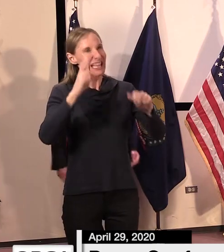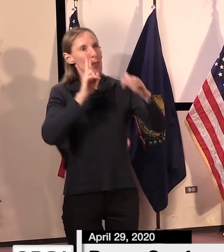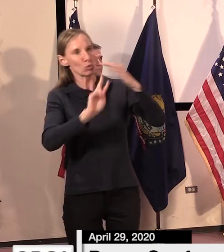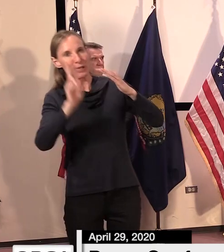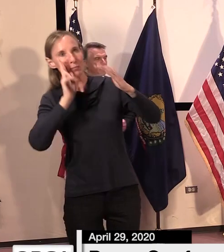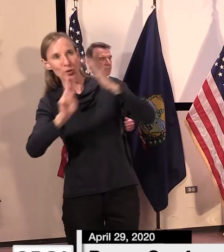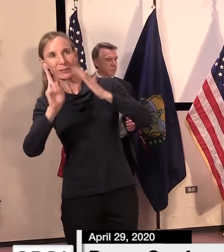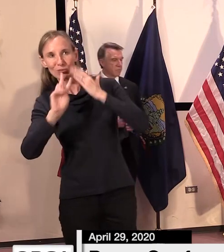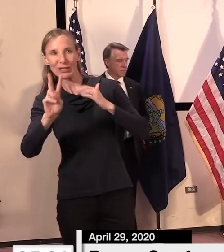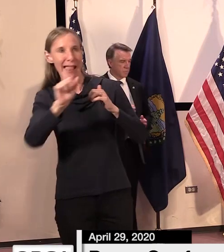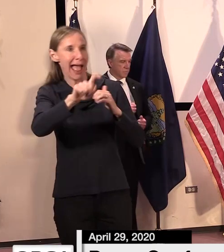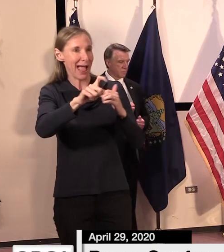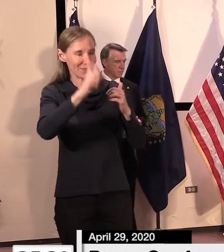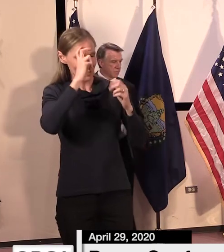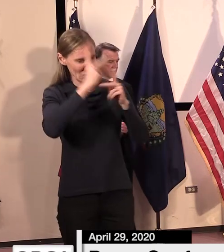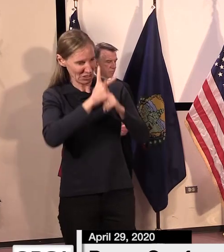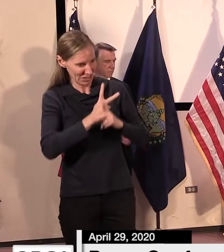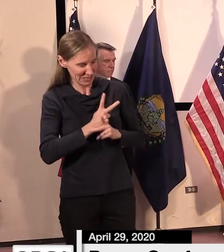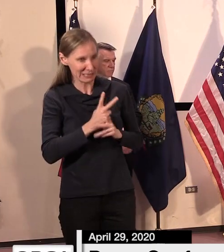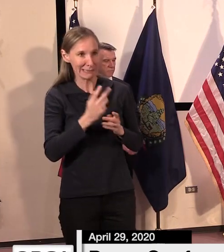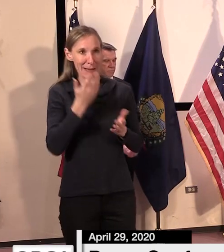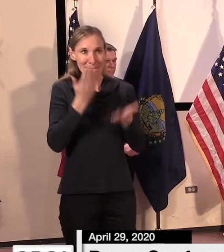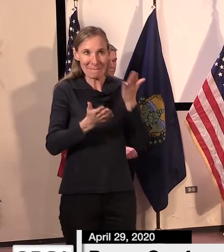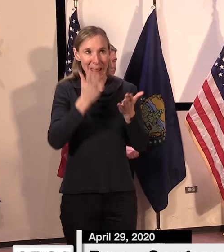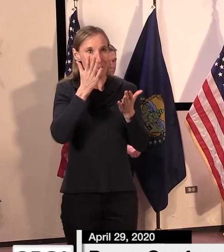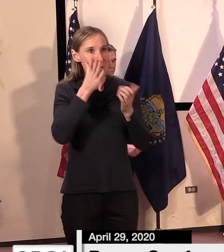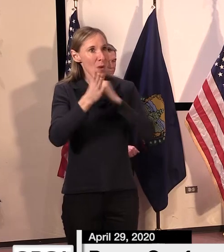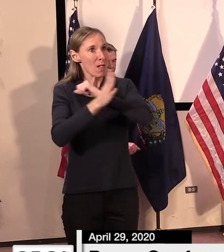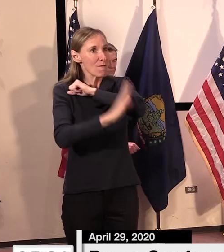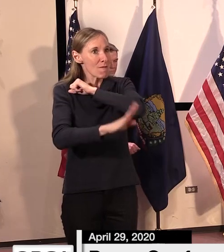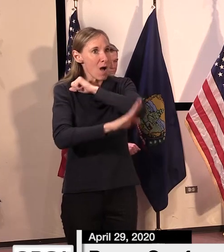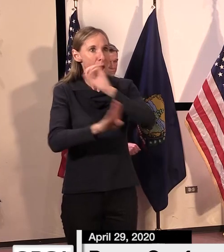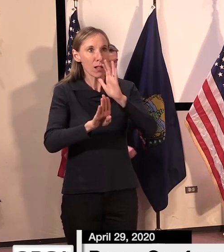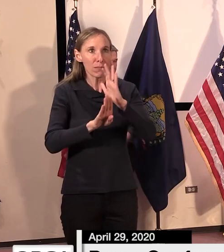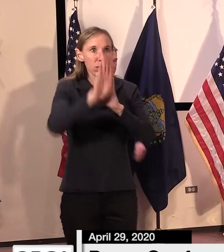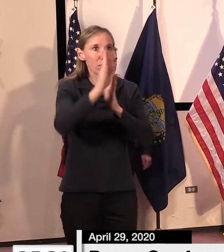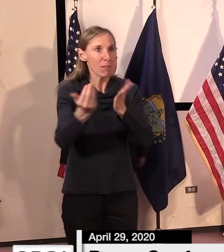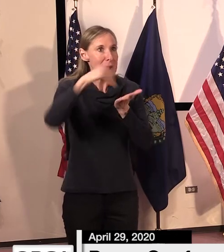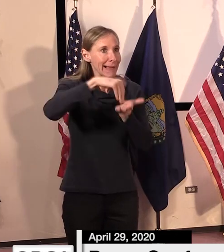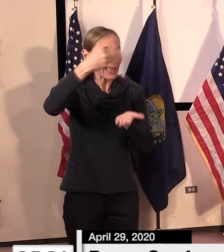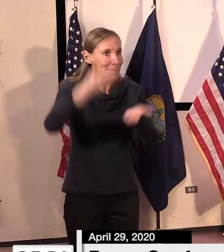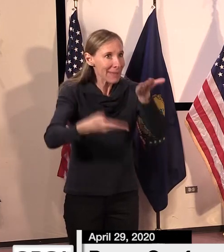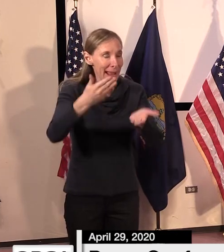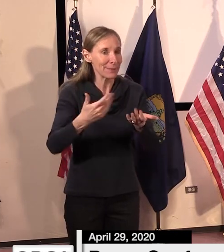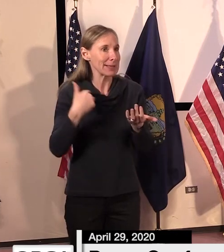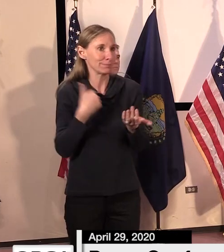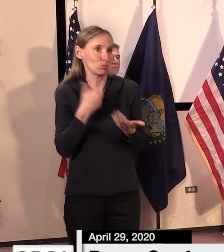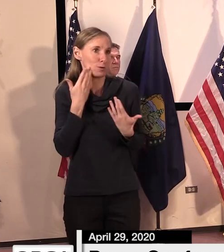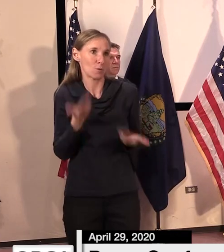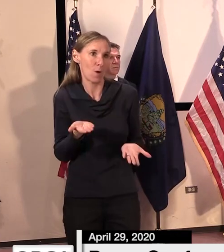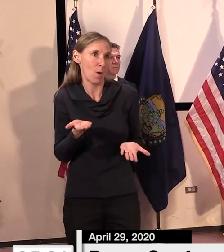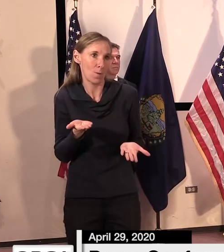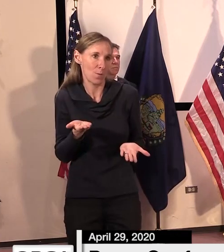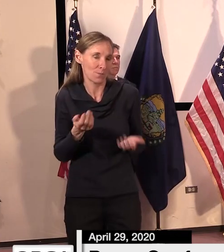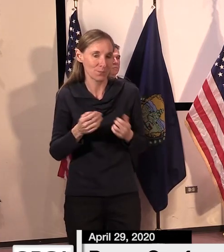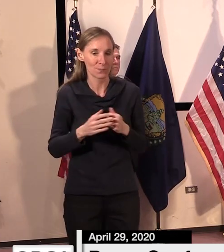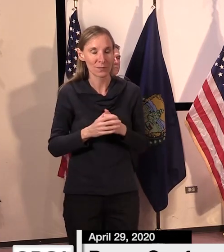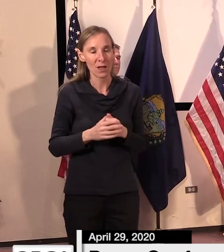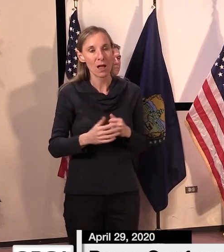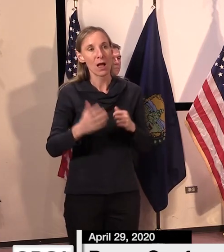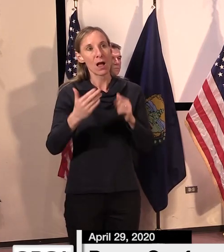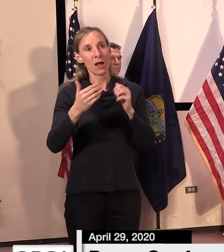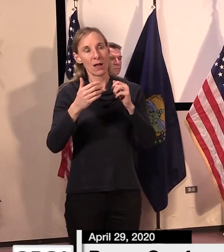when or if this second peak may arise. But they will be the modeling studies, to be